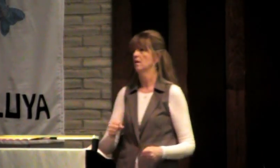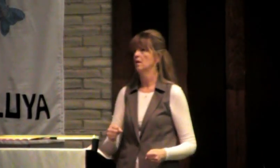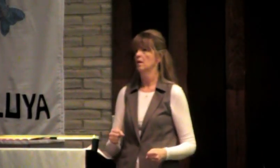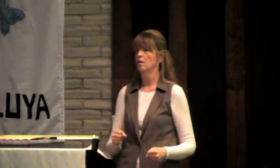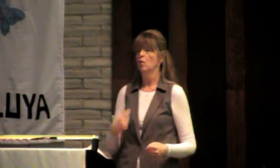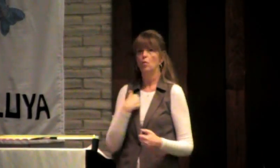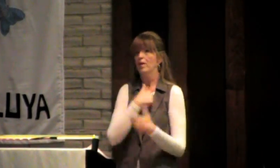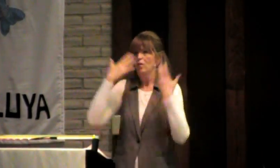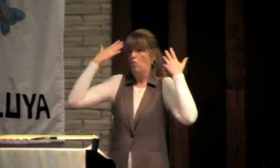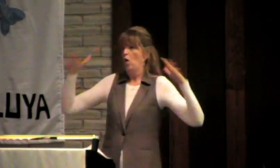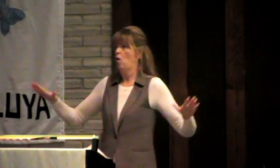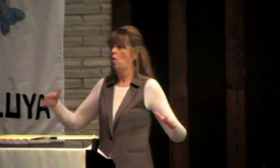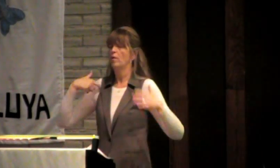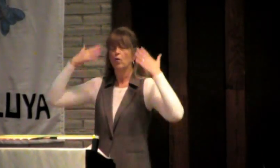faith.